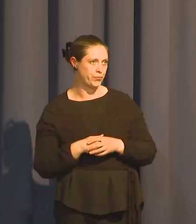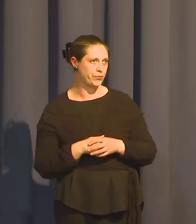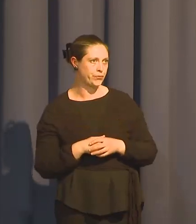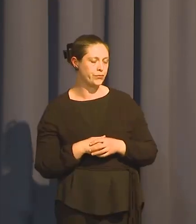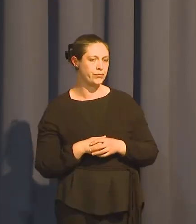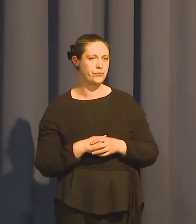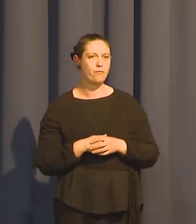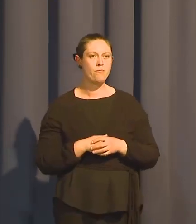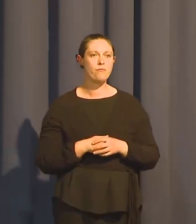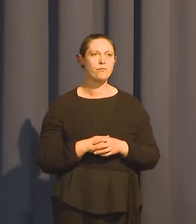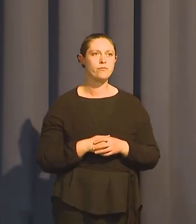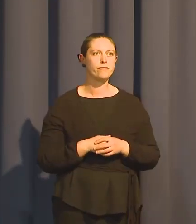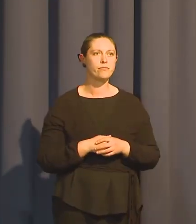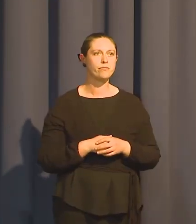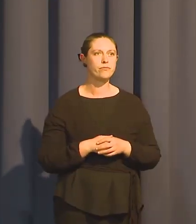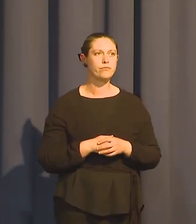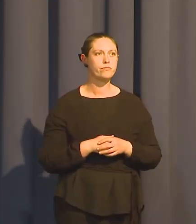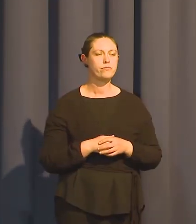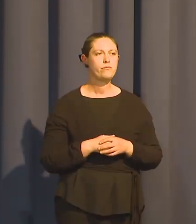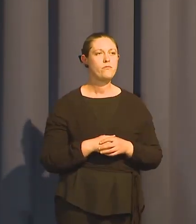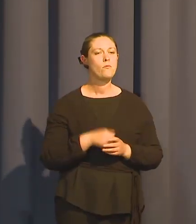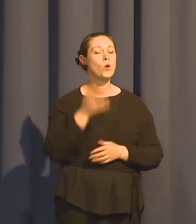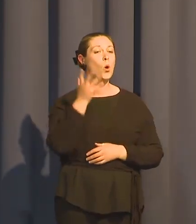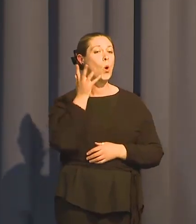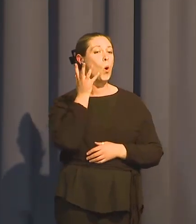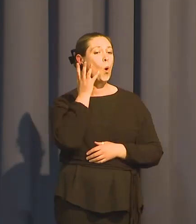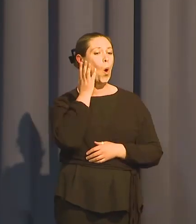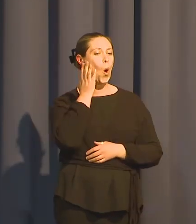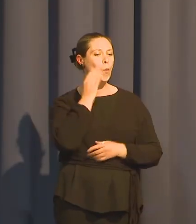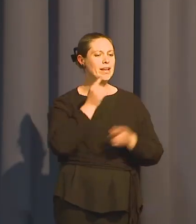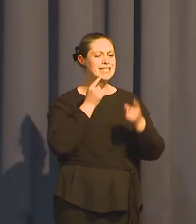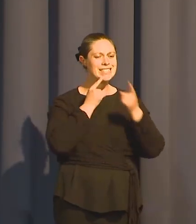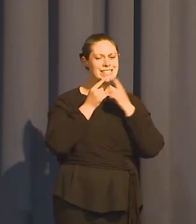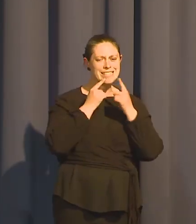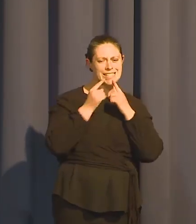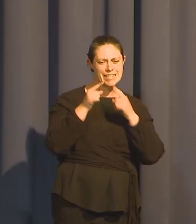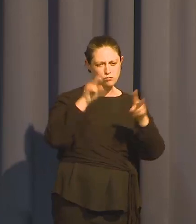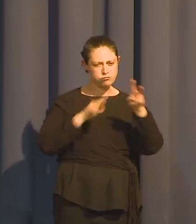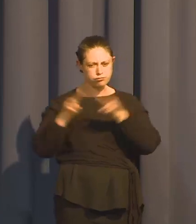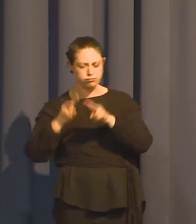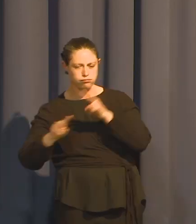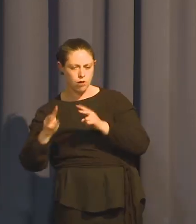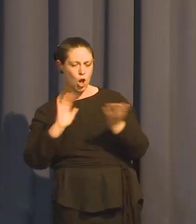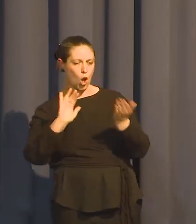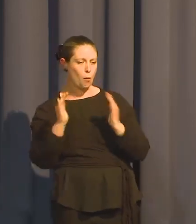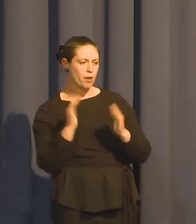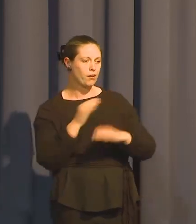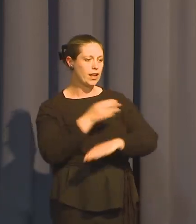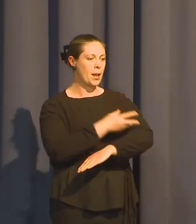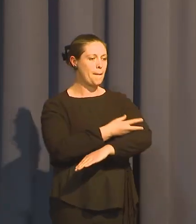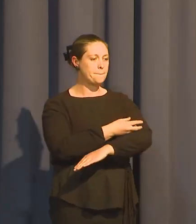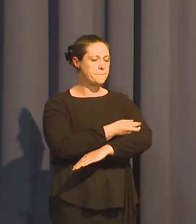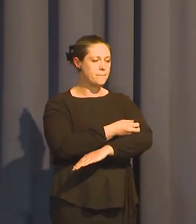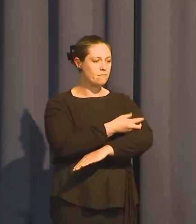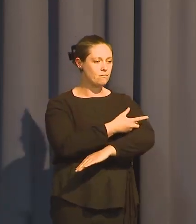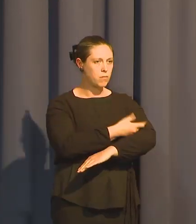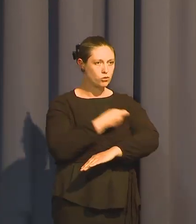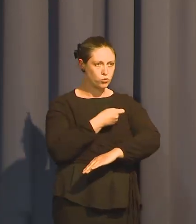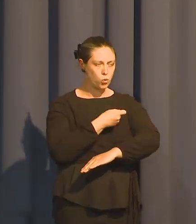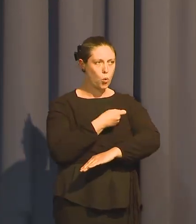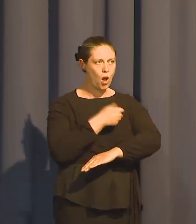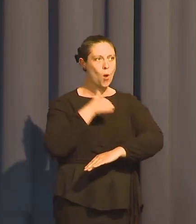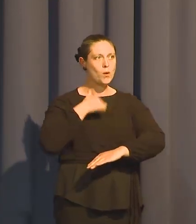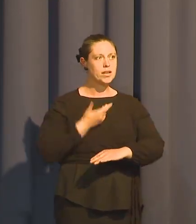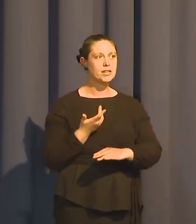So when we came to the detailed analysis, when we were linking the venous blood in the survey, we needed to have matching pairs,